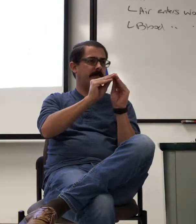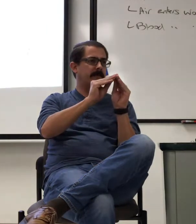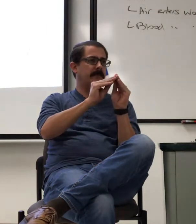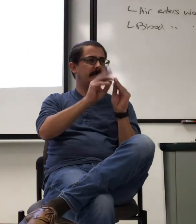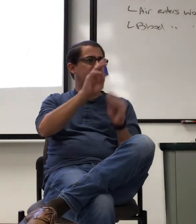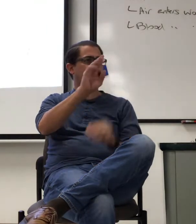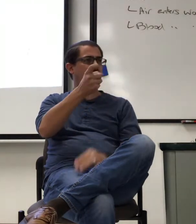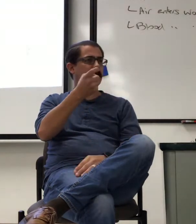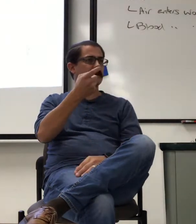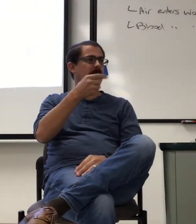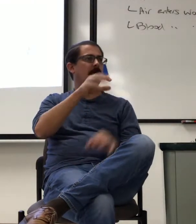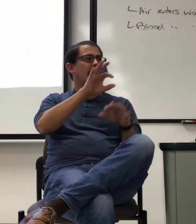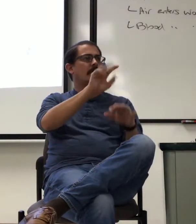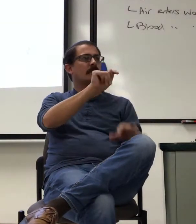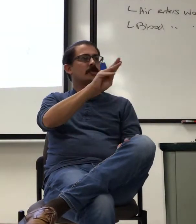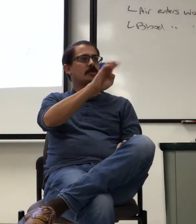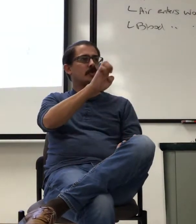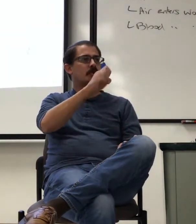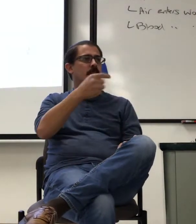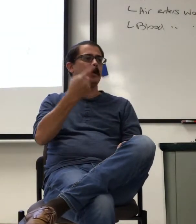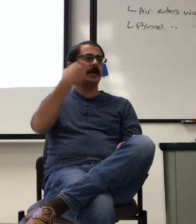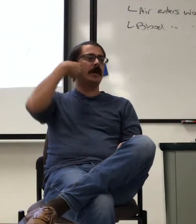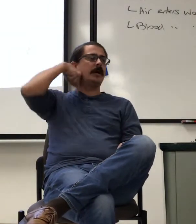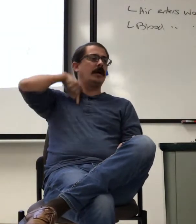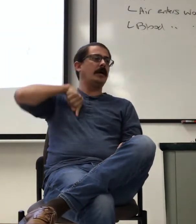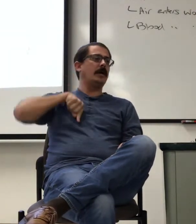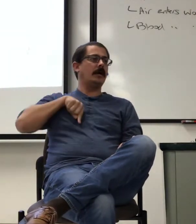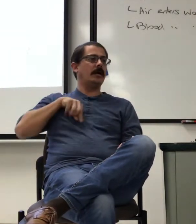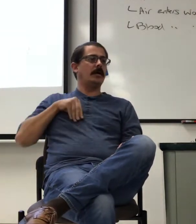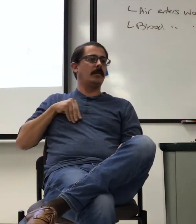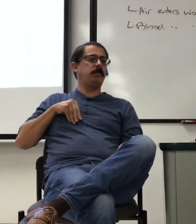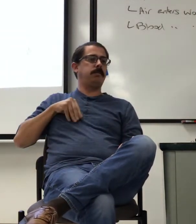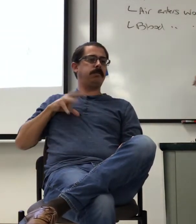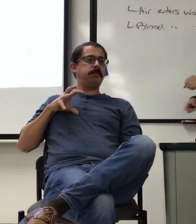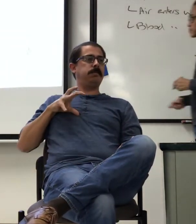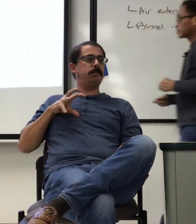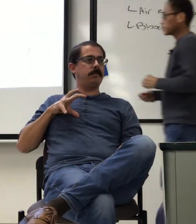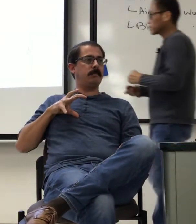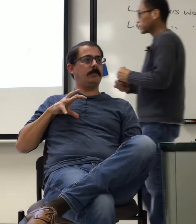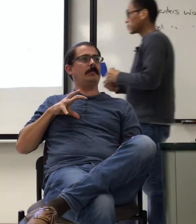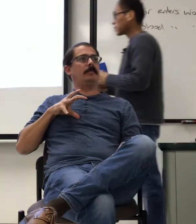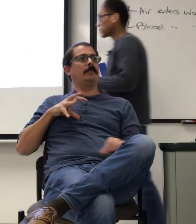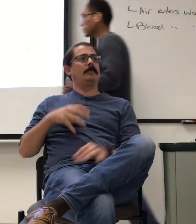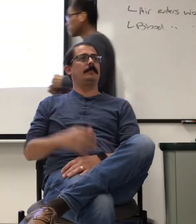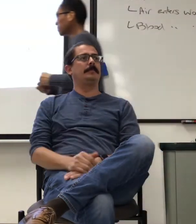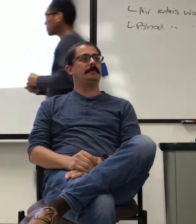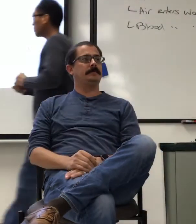That would evacuate the air or whatever's in there to help reinflate the lung.